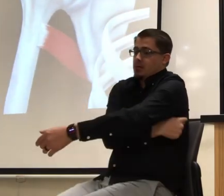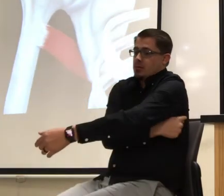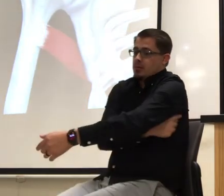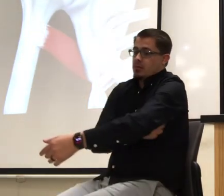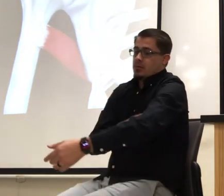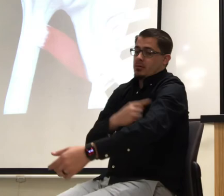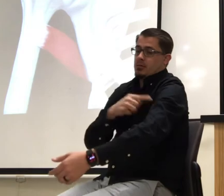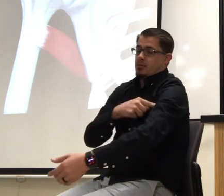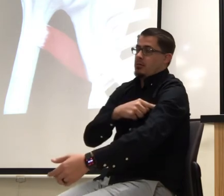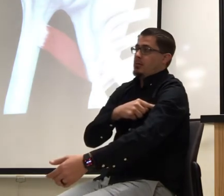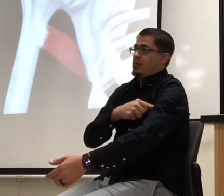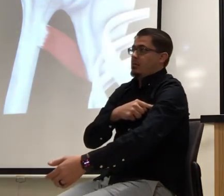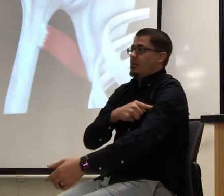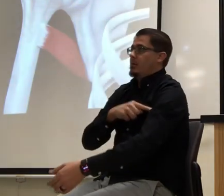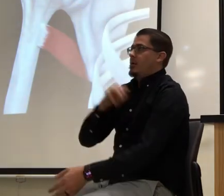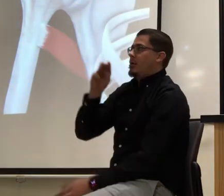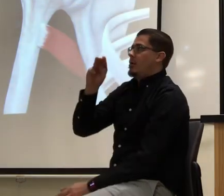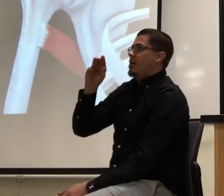lip